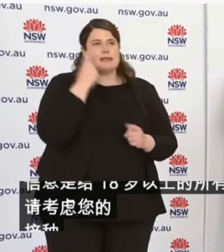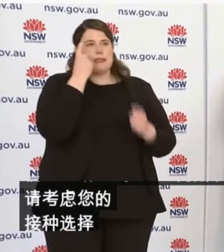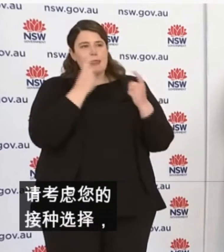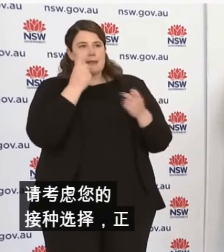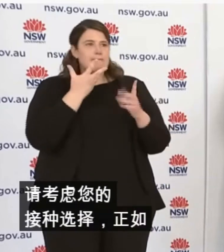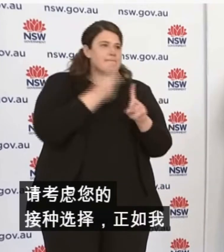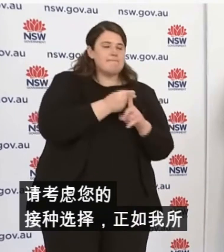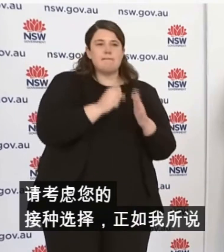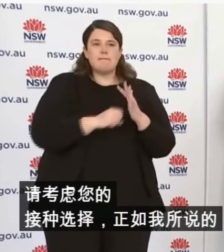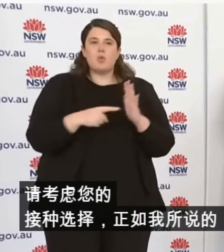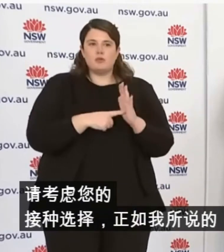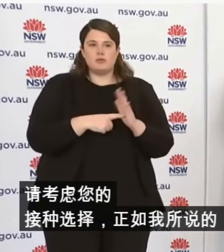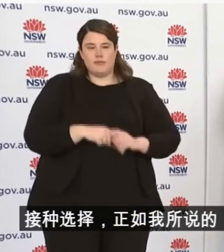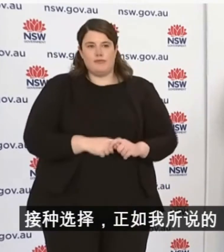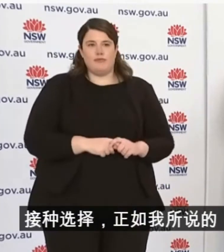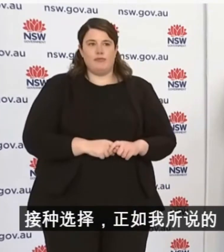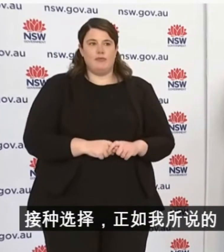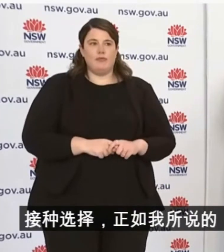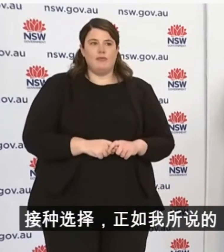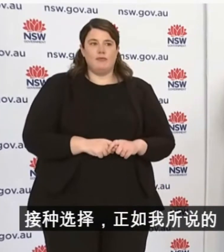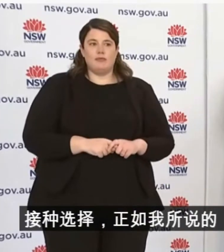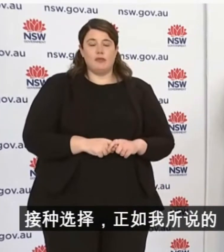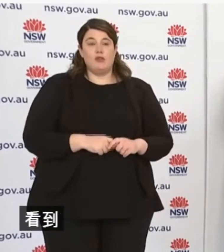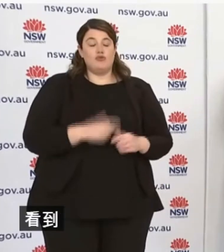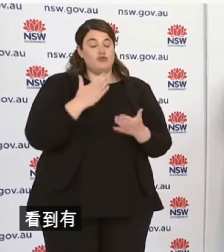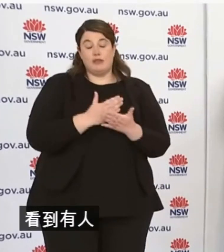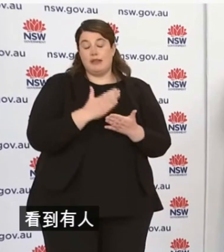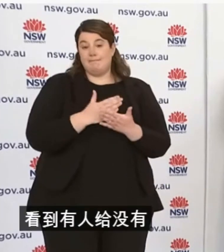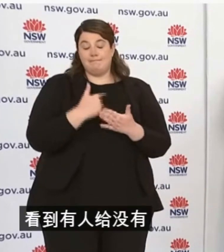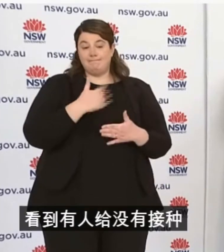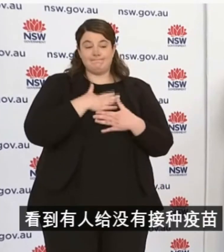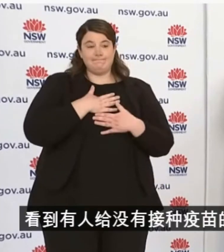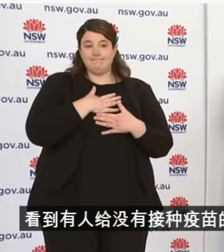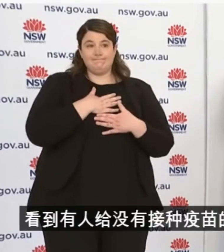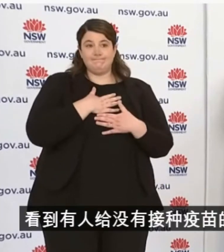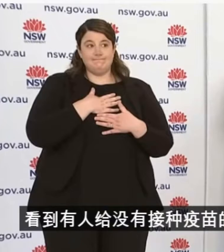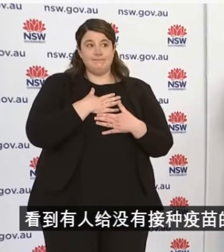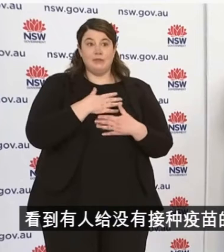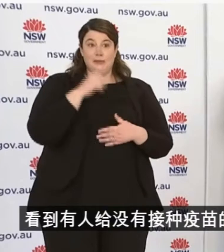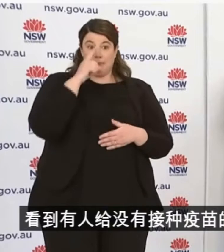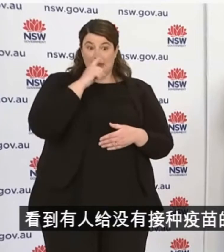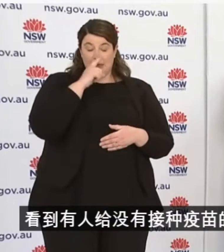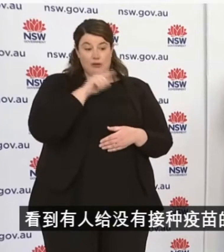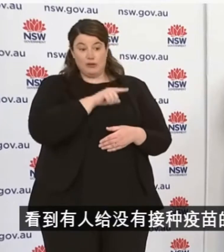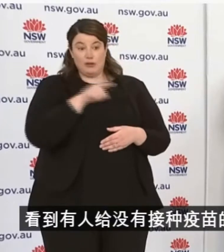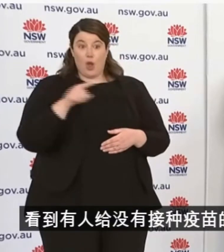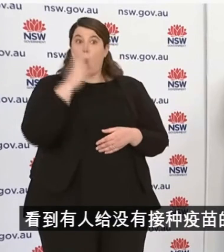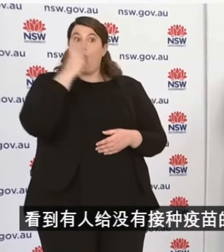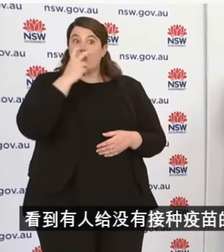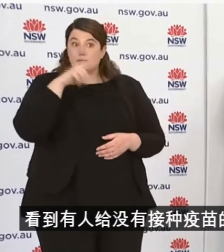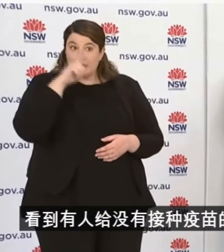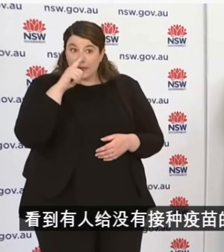options for vaccination. And as I said, I can't express my regret at seeing people that have had the elderly